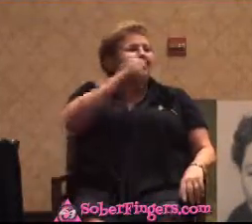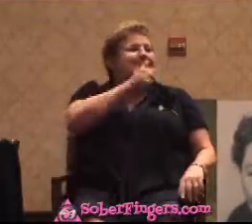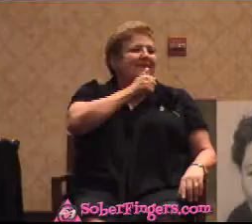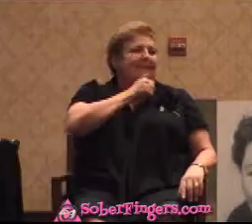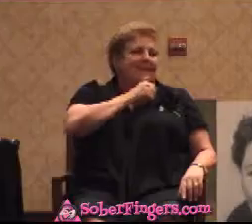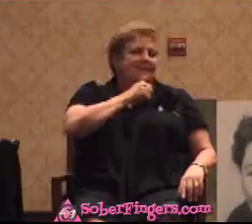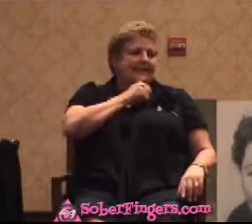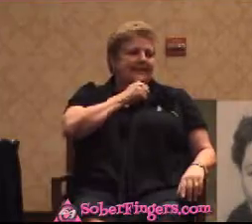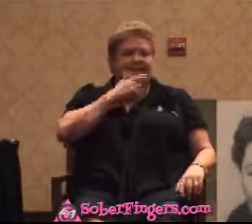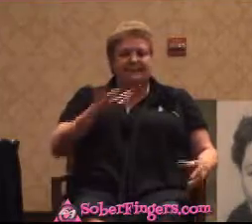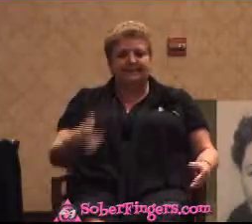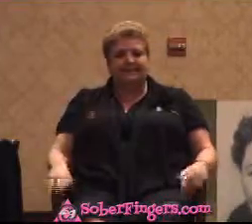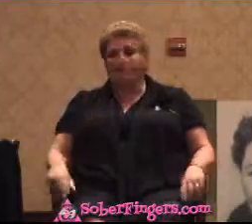I know I'm crying, but come on, Chris.